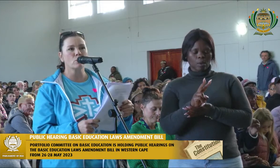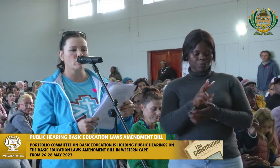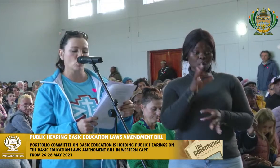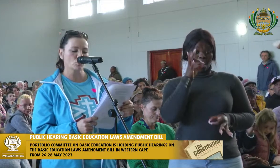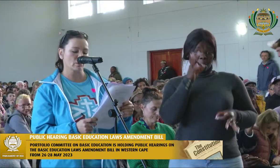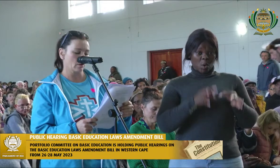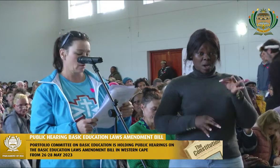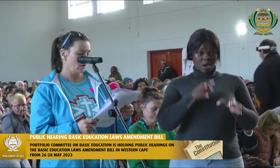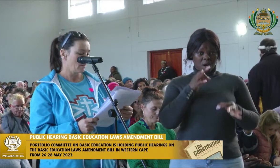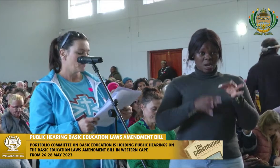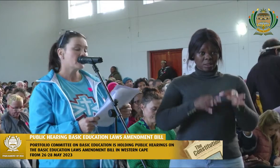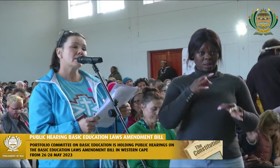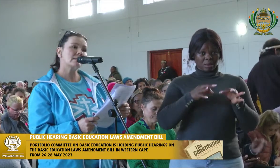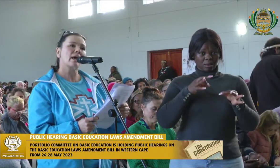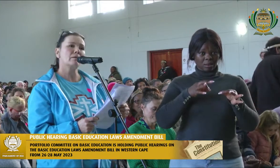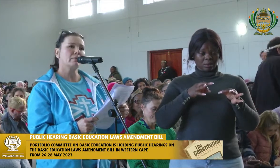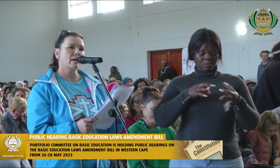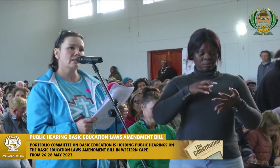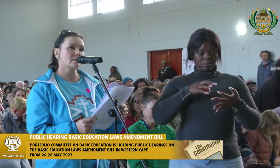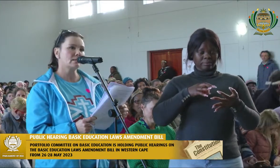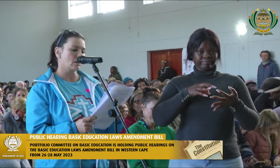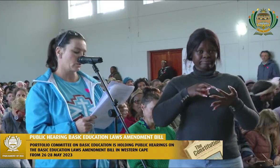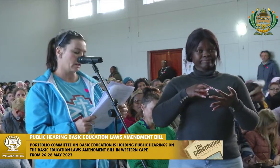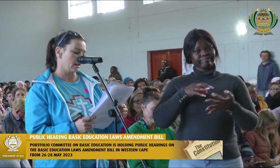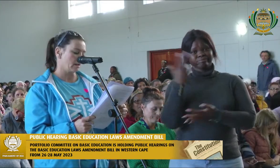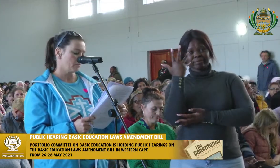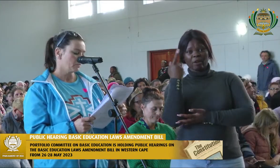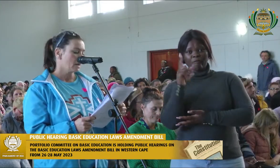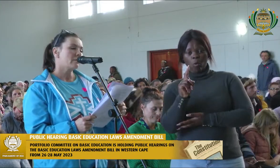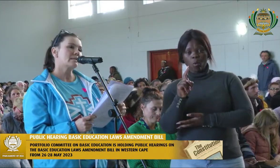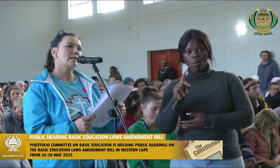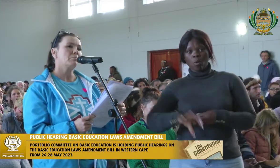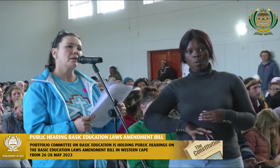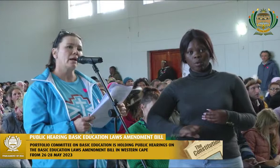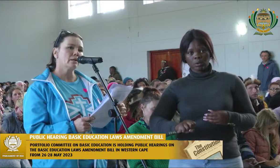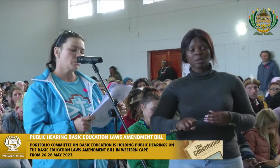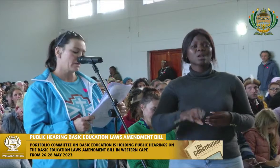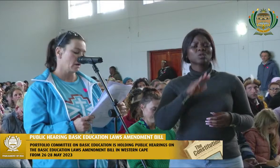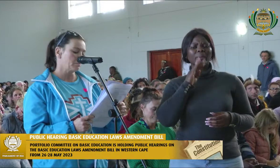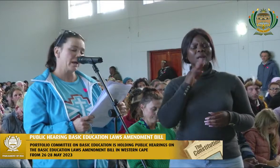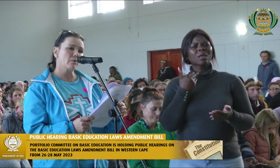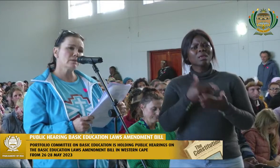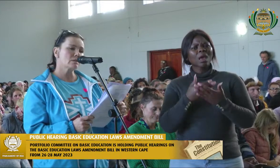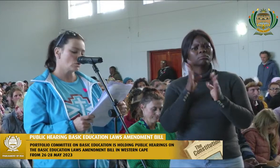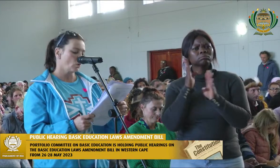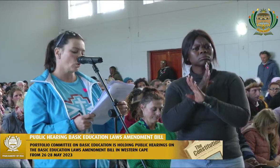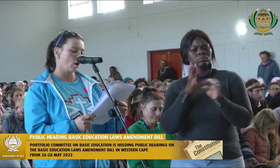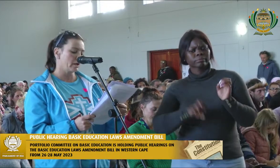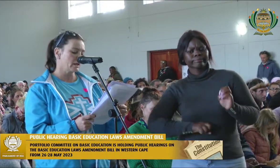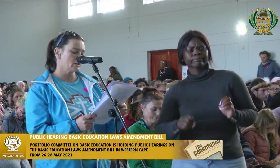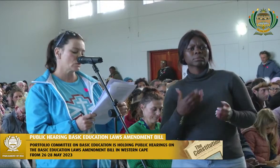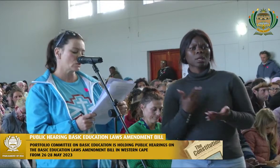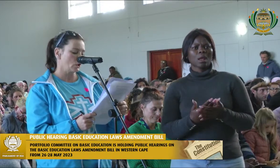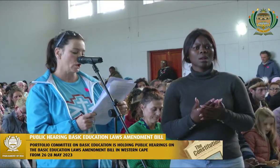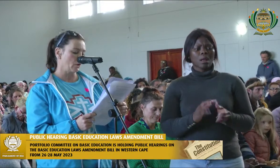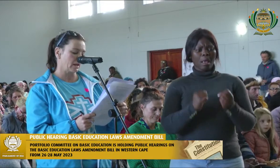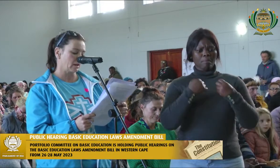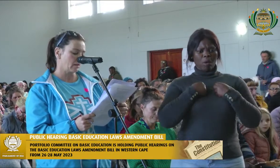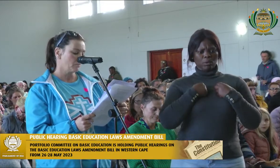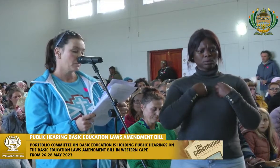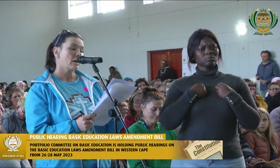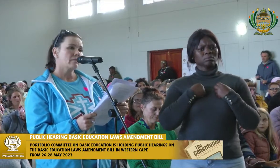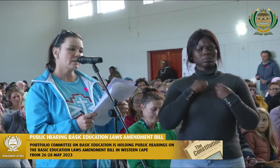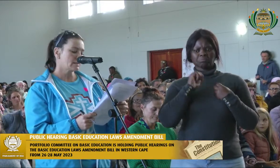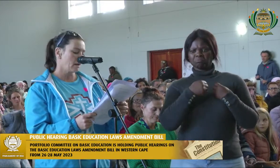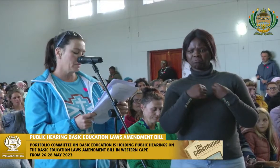speak for abortion. This can be done secretly. This can be done without parents or guardians